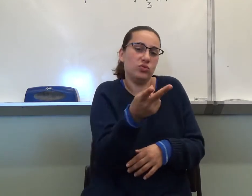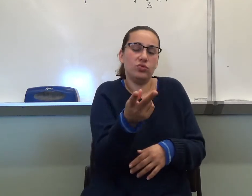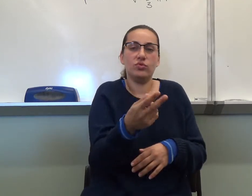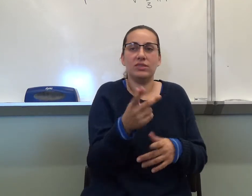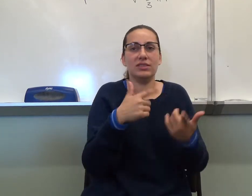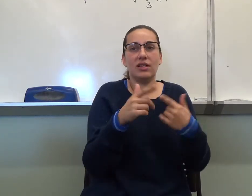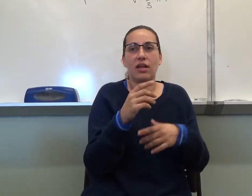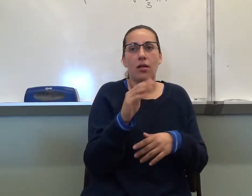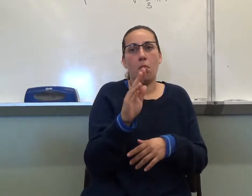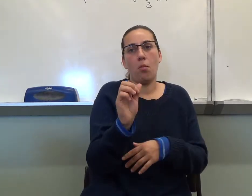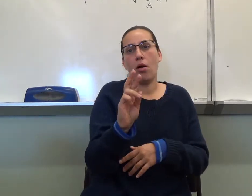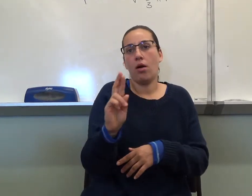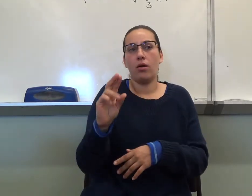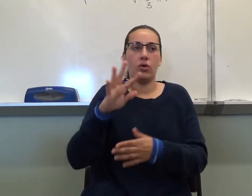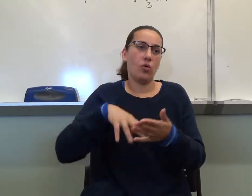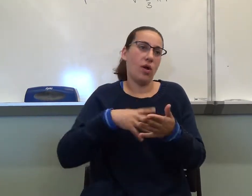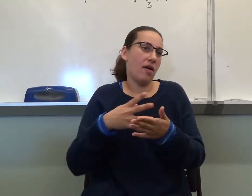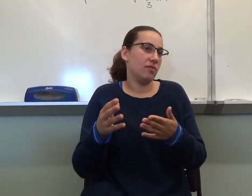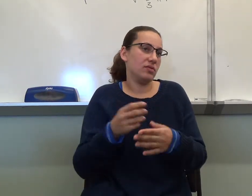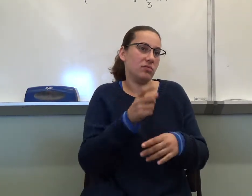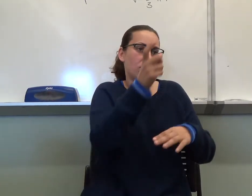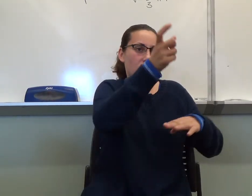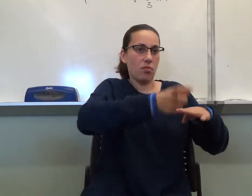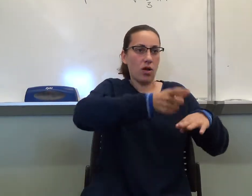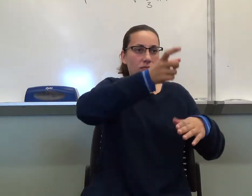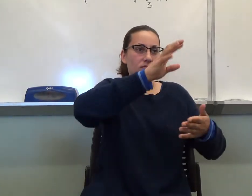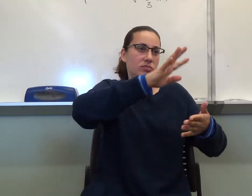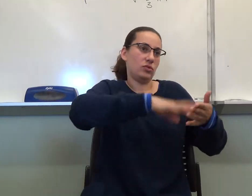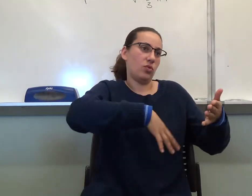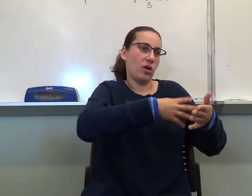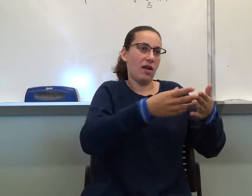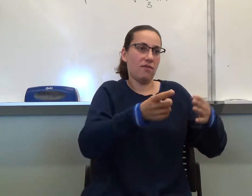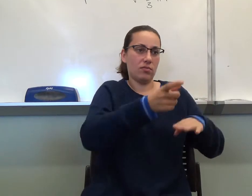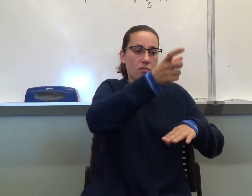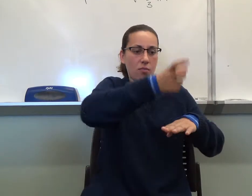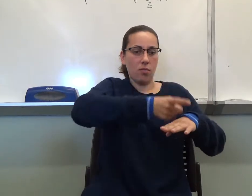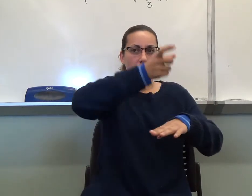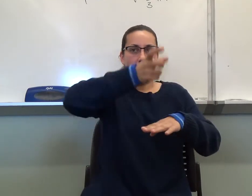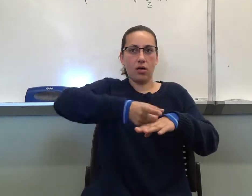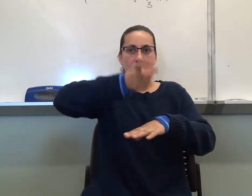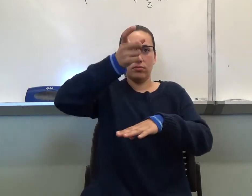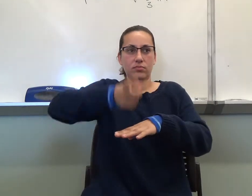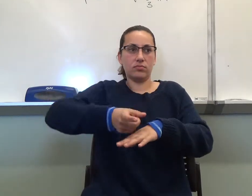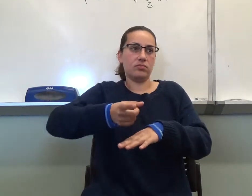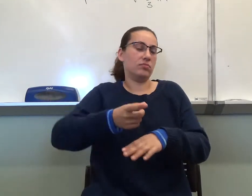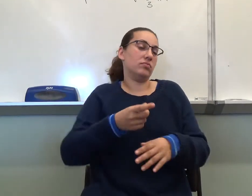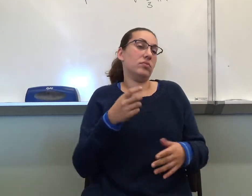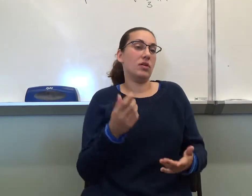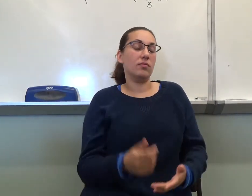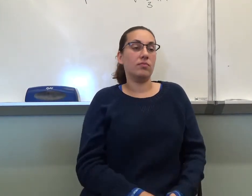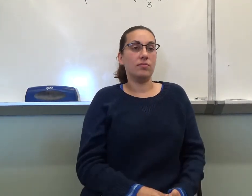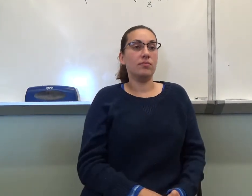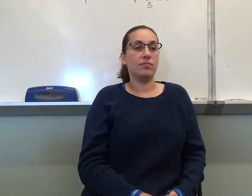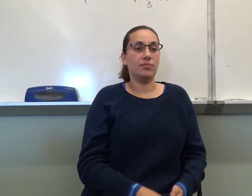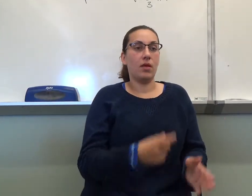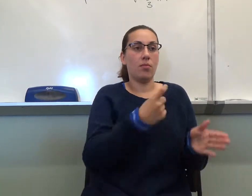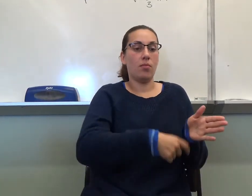easy for them to see, Andrew had the greatest wind speed. Now notice what we're losing here. We're losing information about a lot of things. The